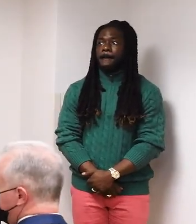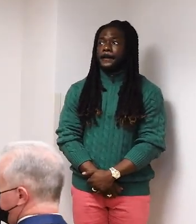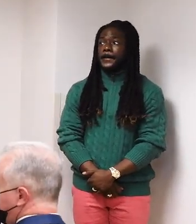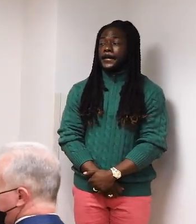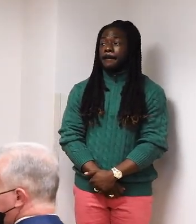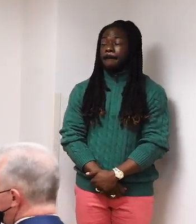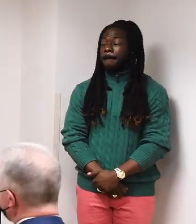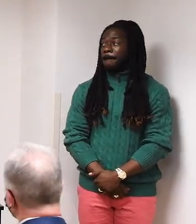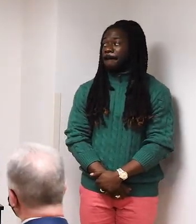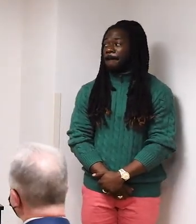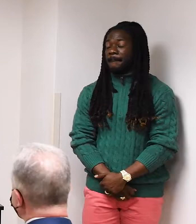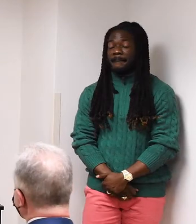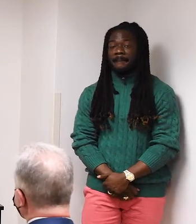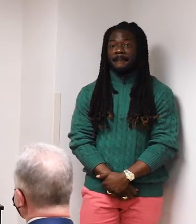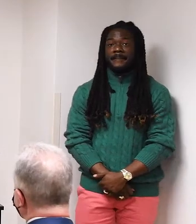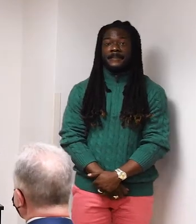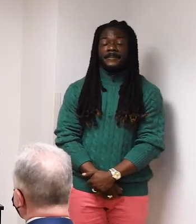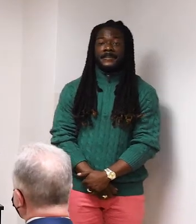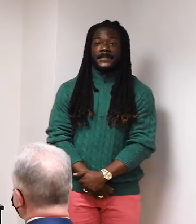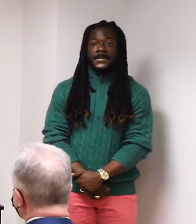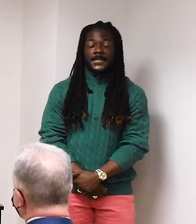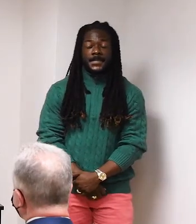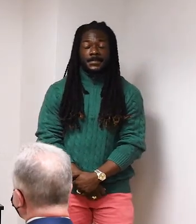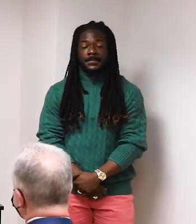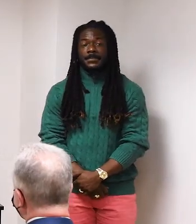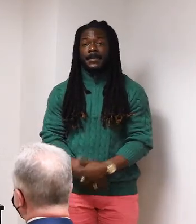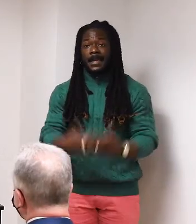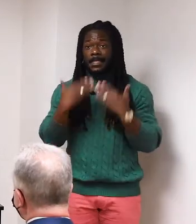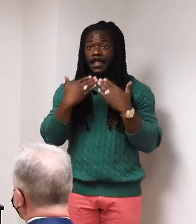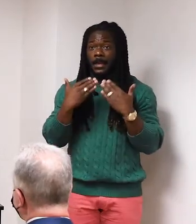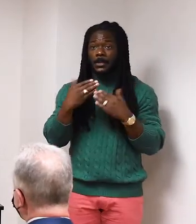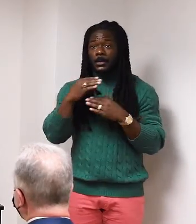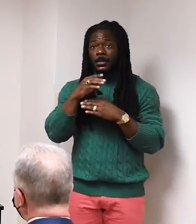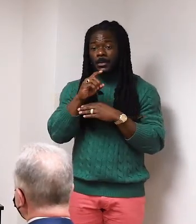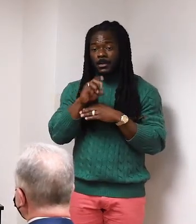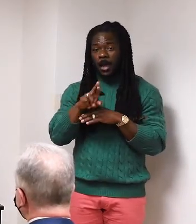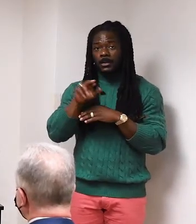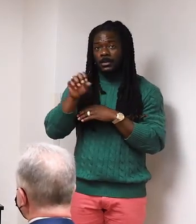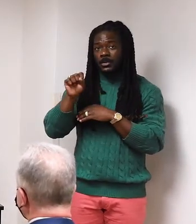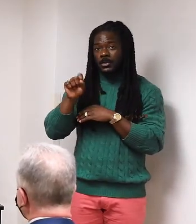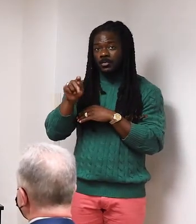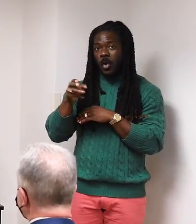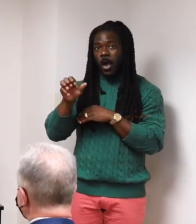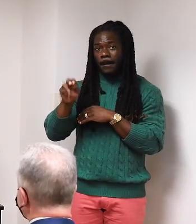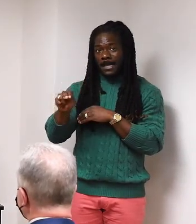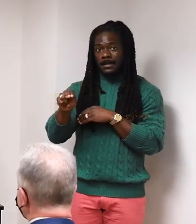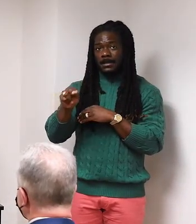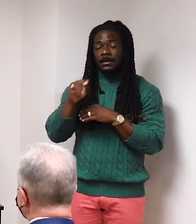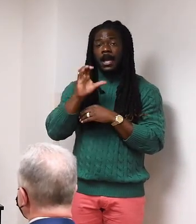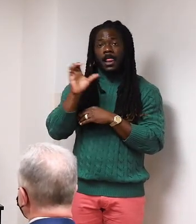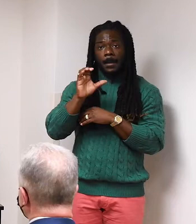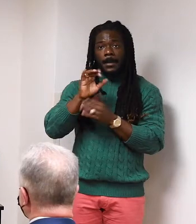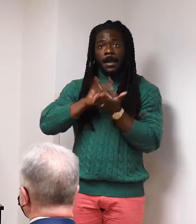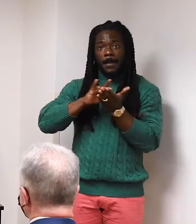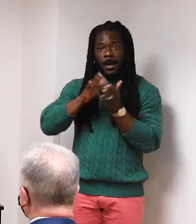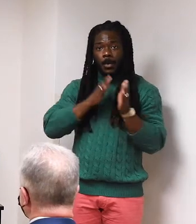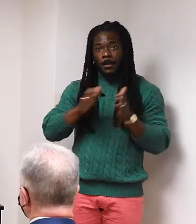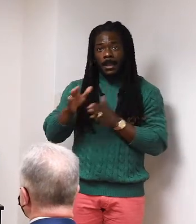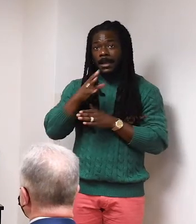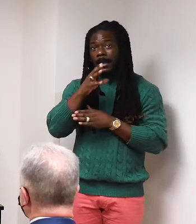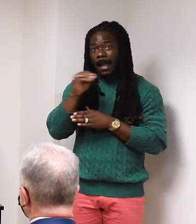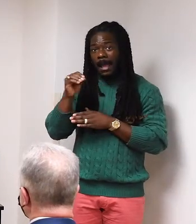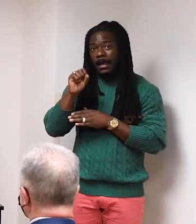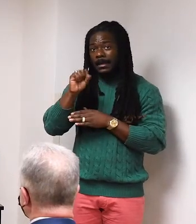Thank you. Keep forgetting the mask thing, right? Thank you, Dr. Strahlman. Columbia Medical Plan